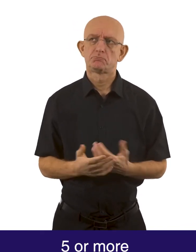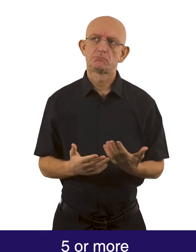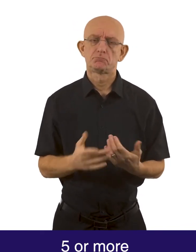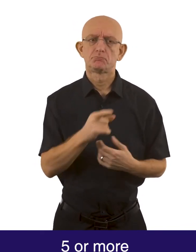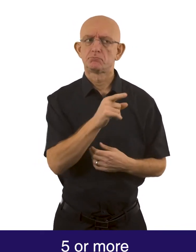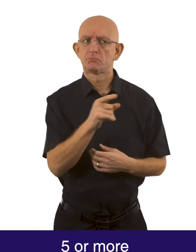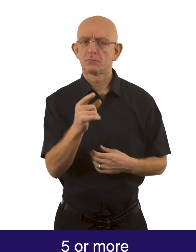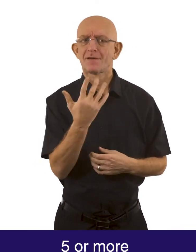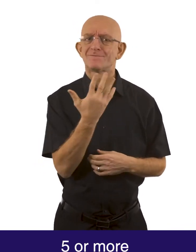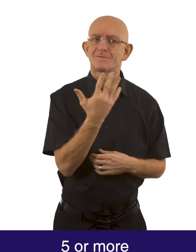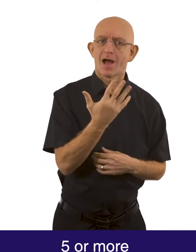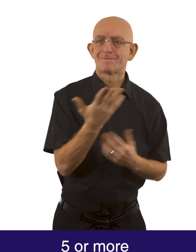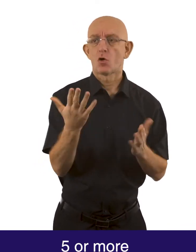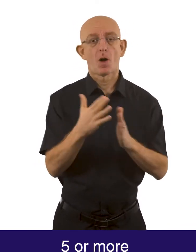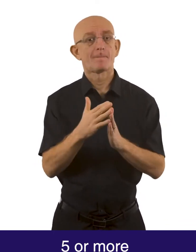5 or more.